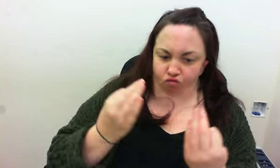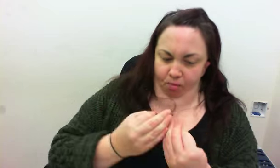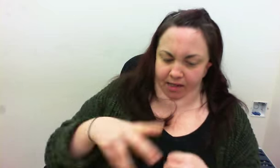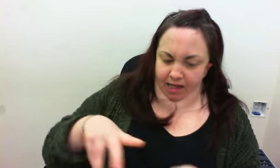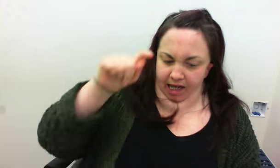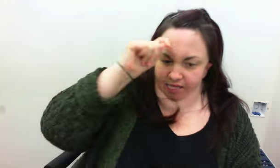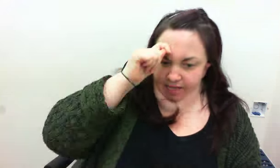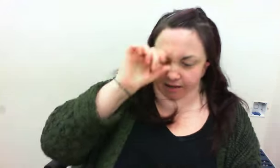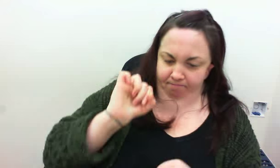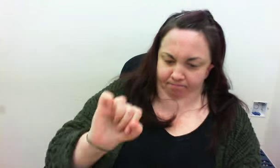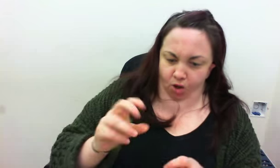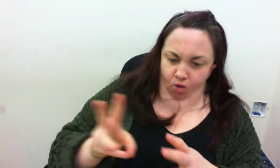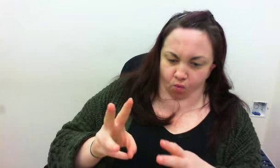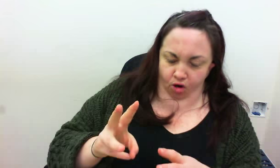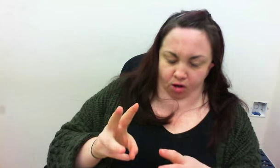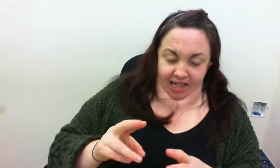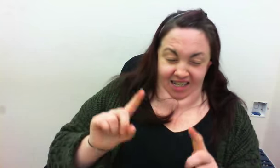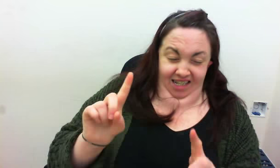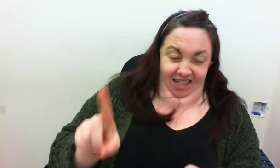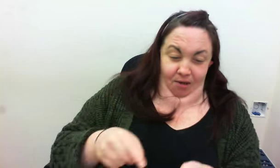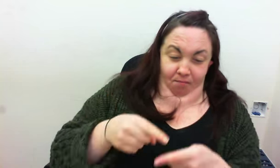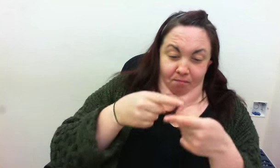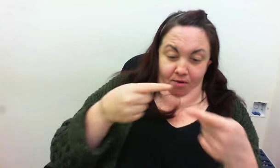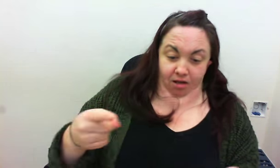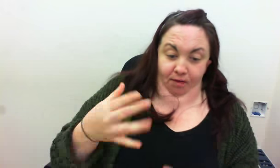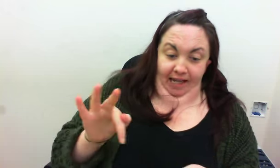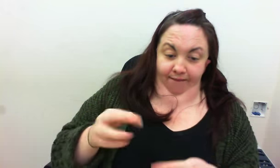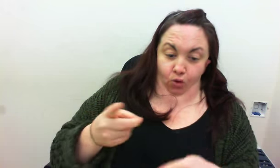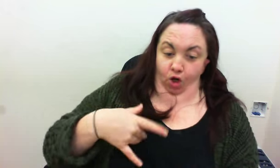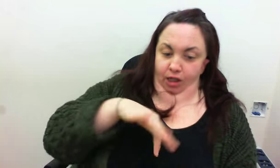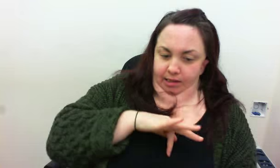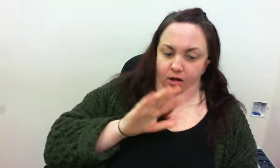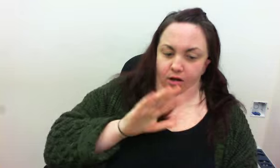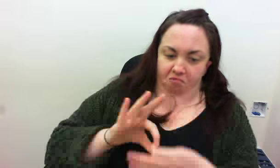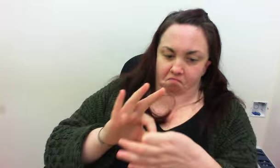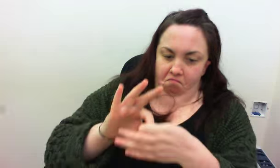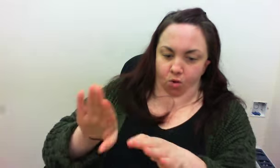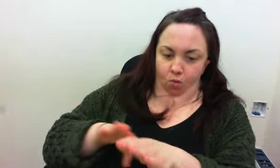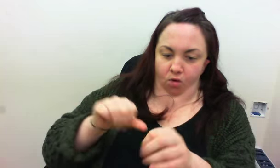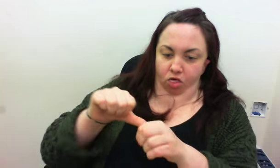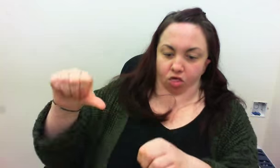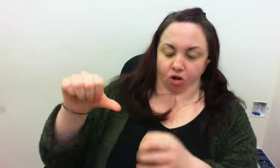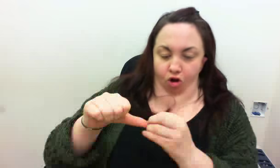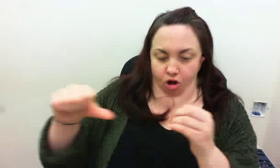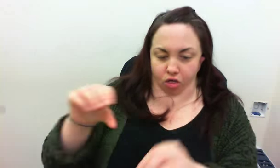work would be almost impossible as a standalone group. And it's fantastic to